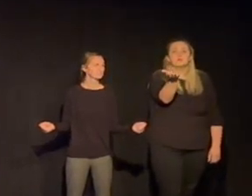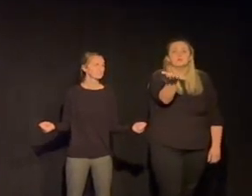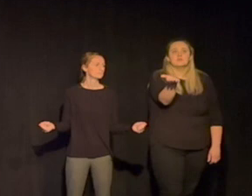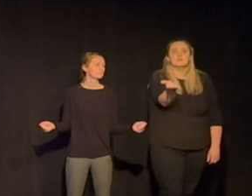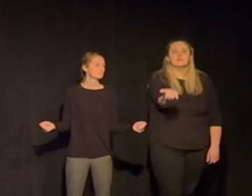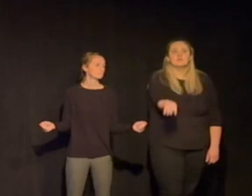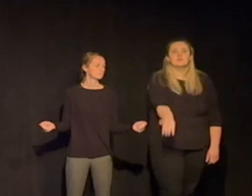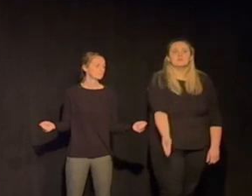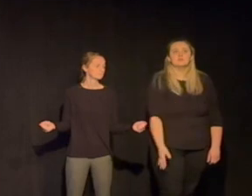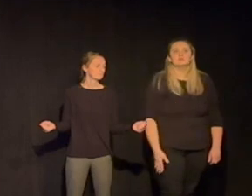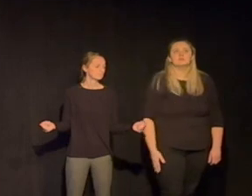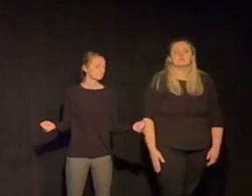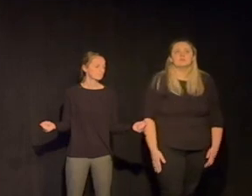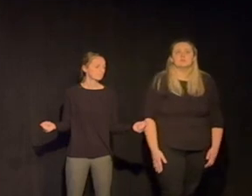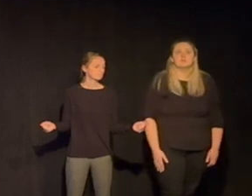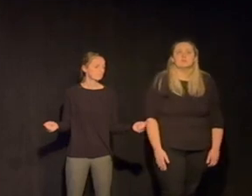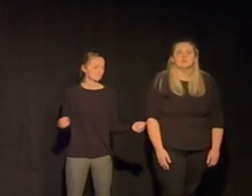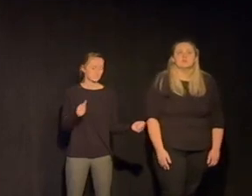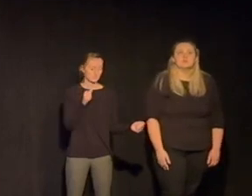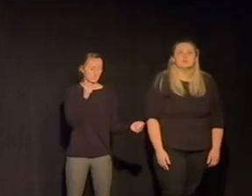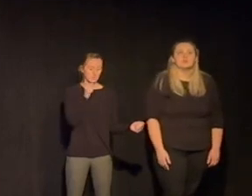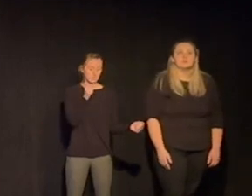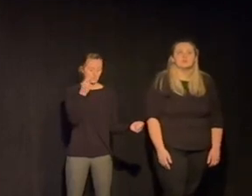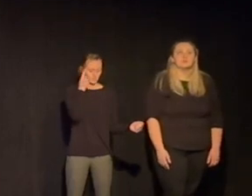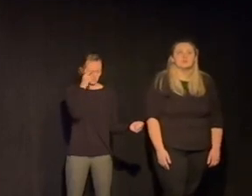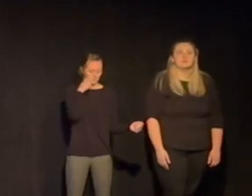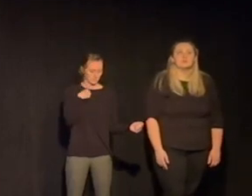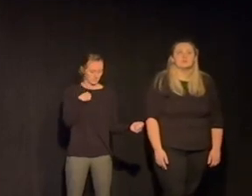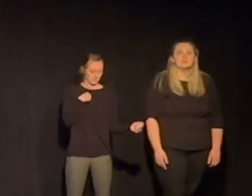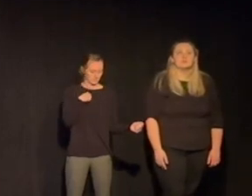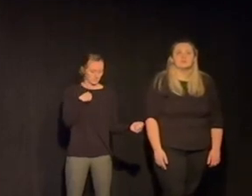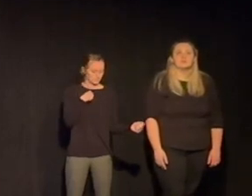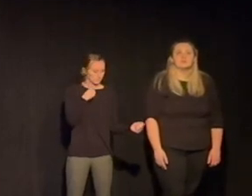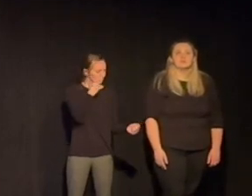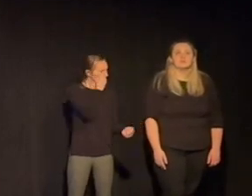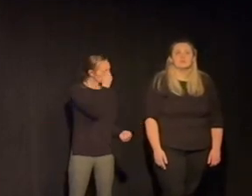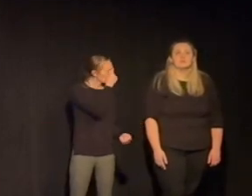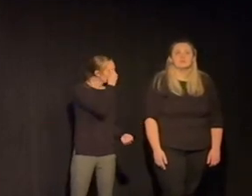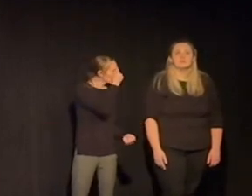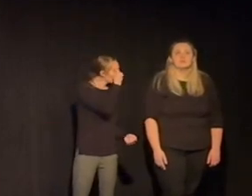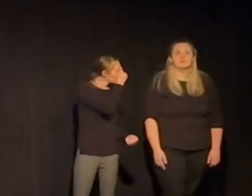Not for me. For you.